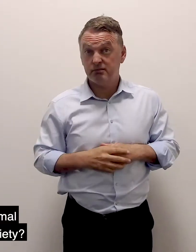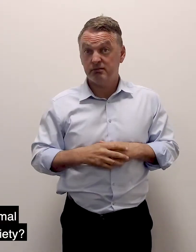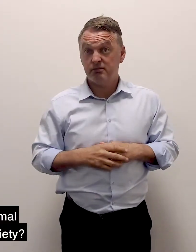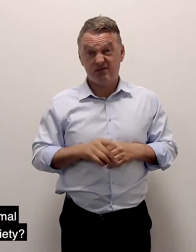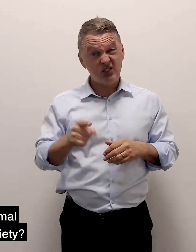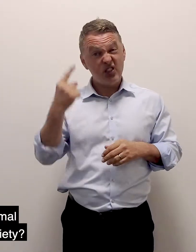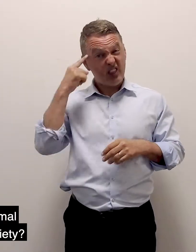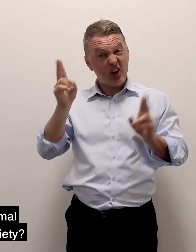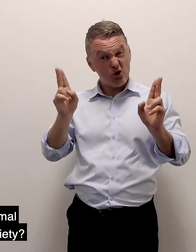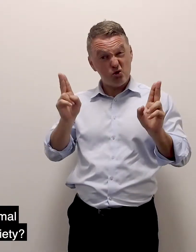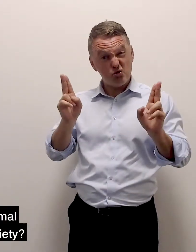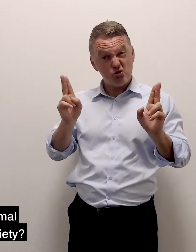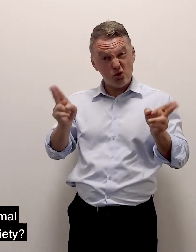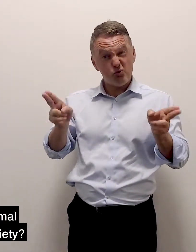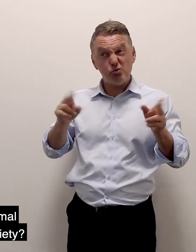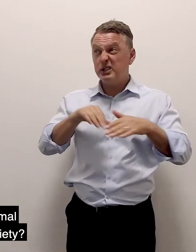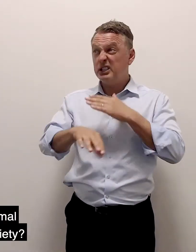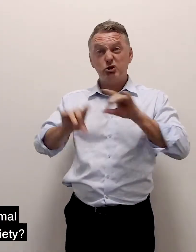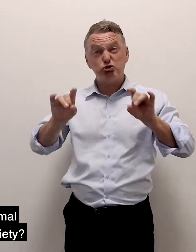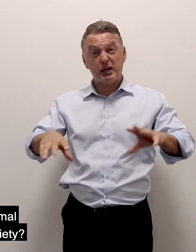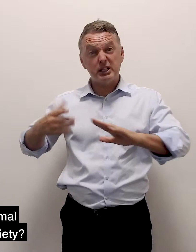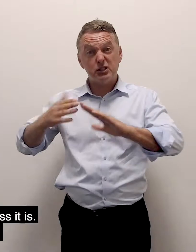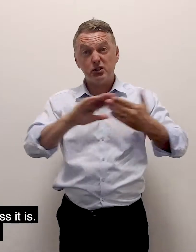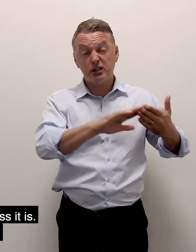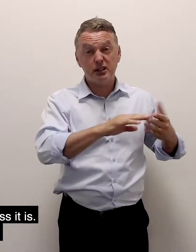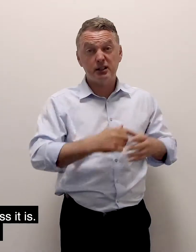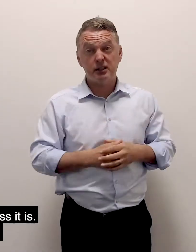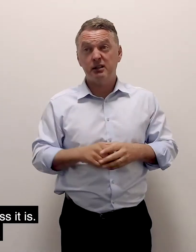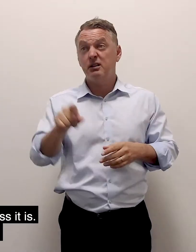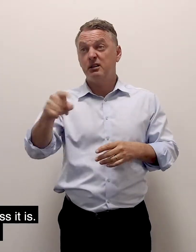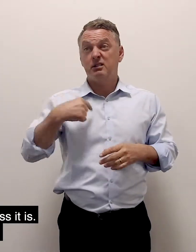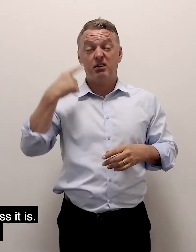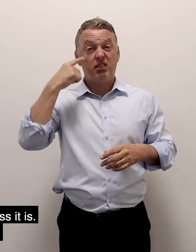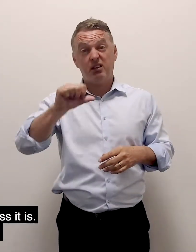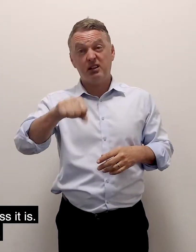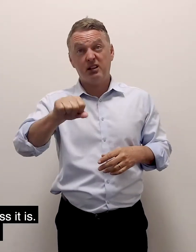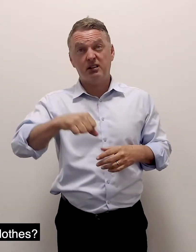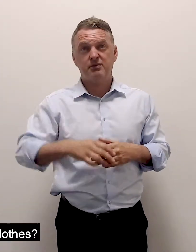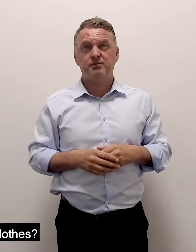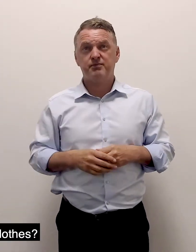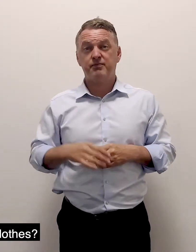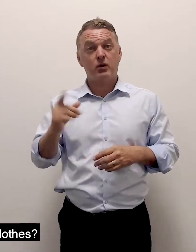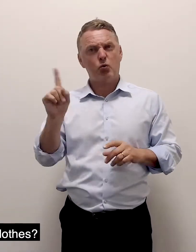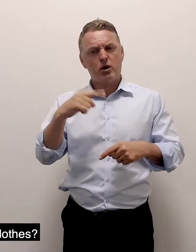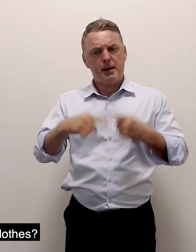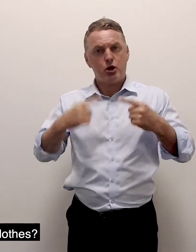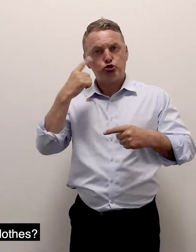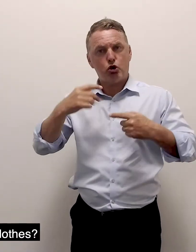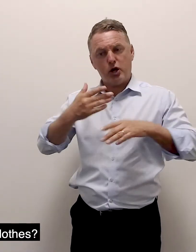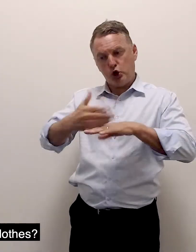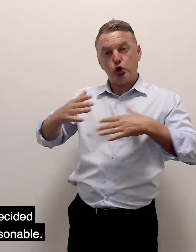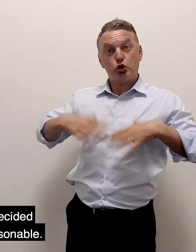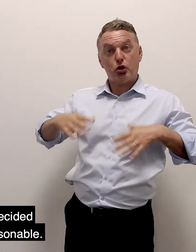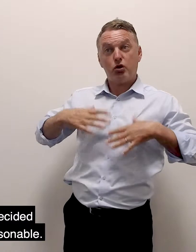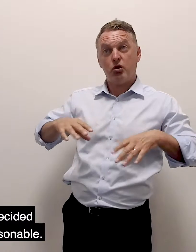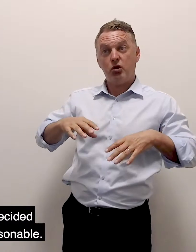Is it a pretty normal convention in society? Yeah, I guess it is. Yeah. Yep. And trying on new clothes?